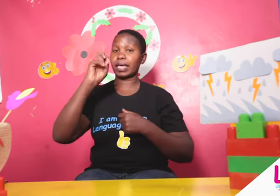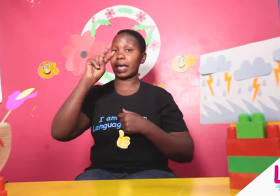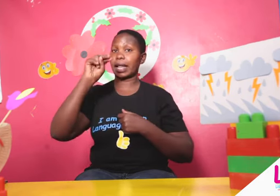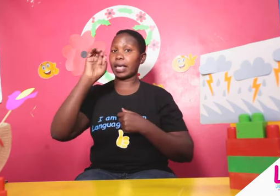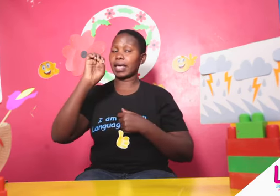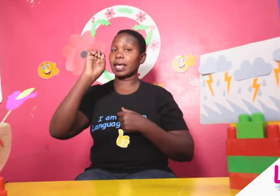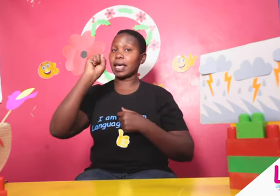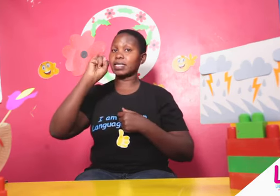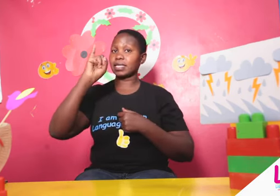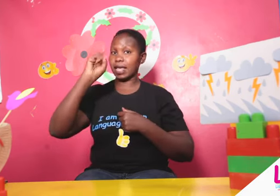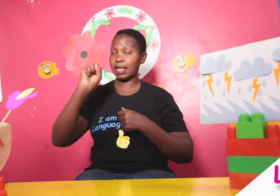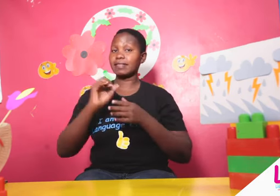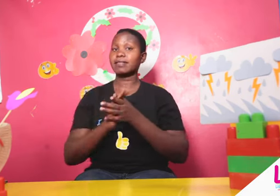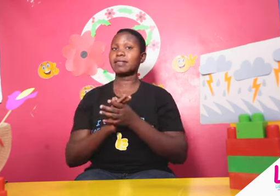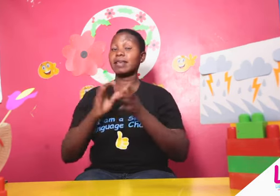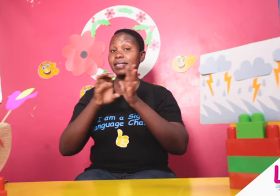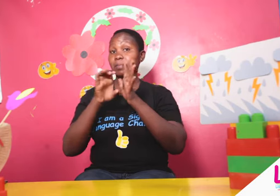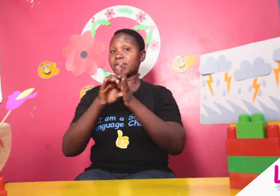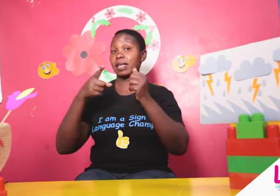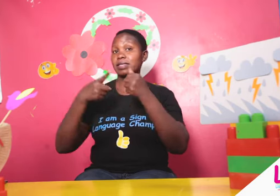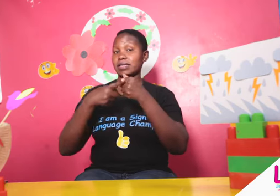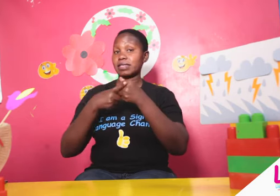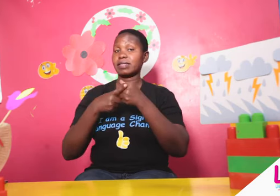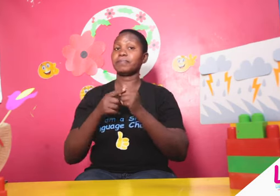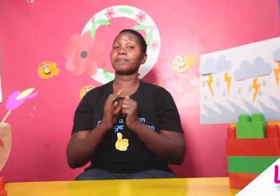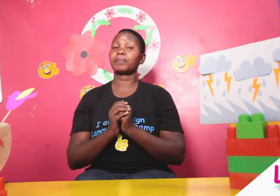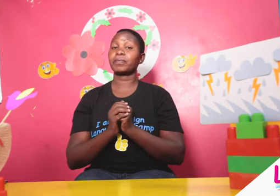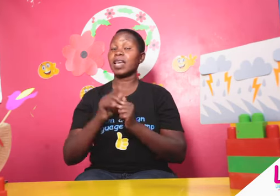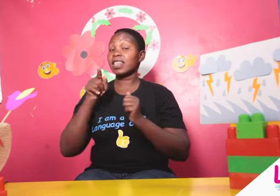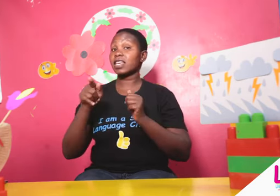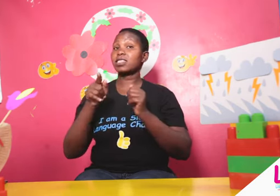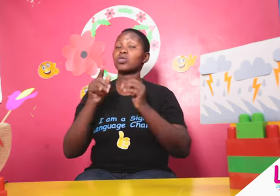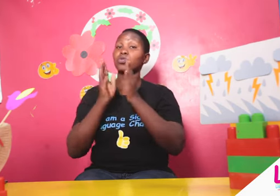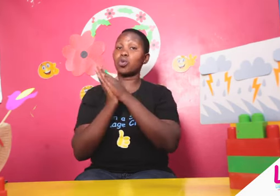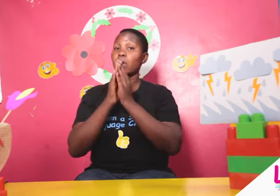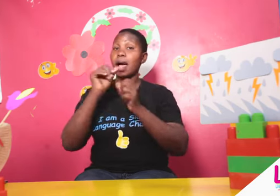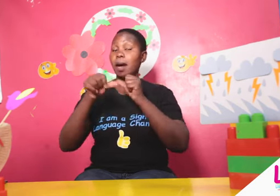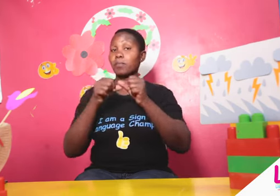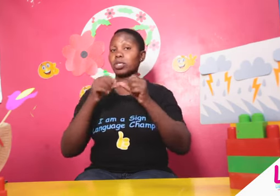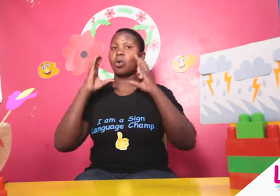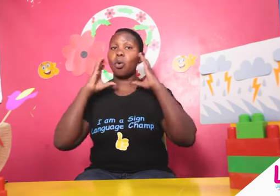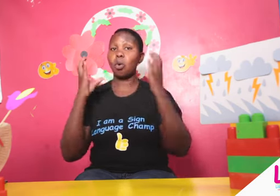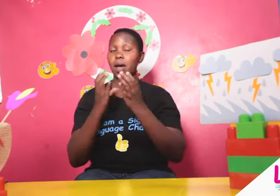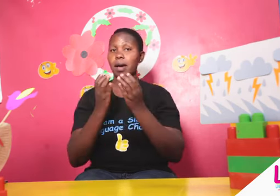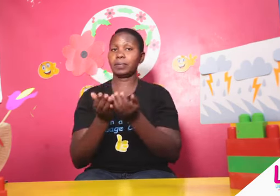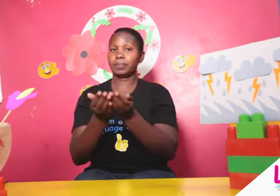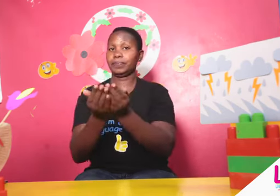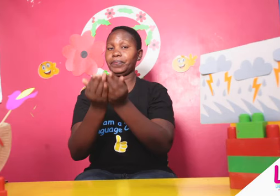book of Genesis, chapter 6. This is a story about the Noah's